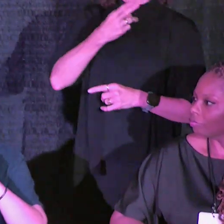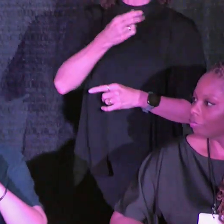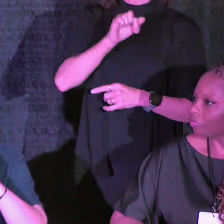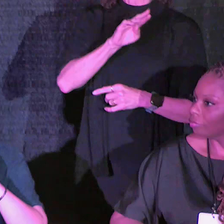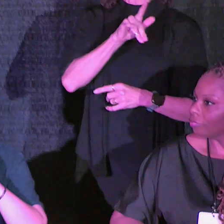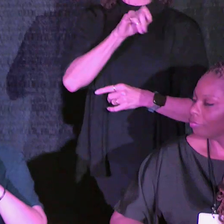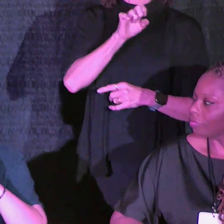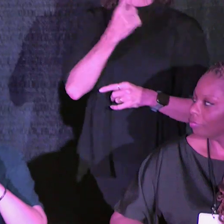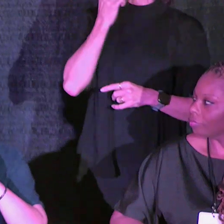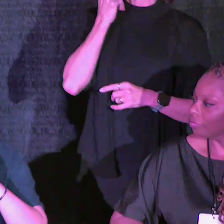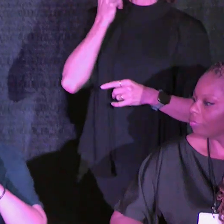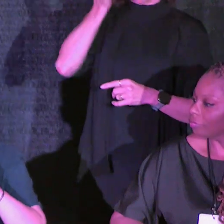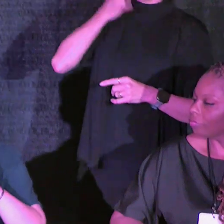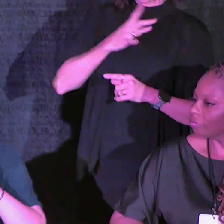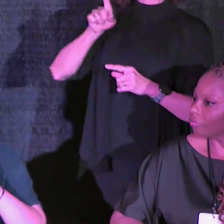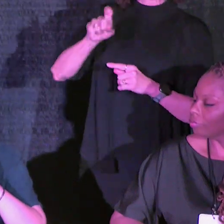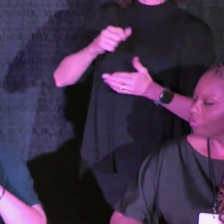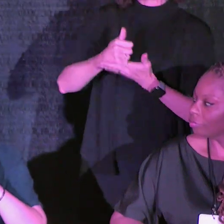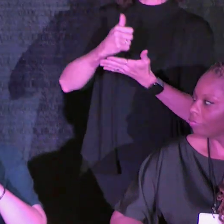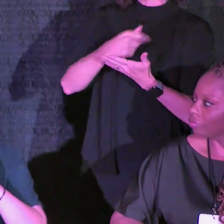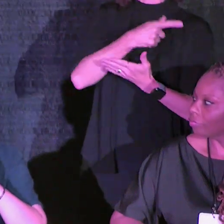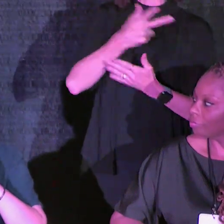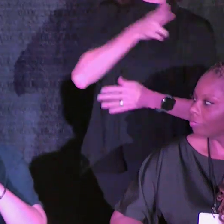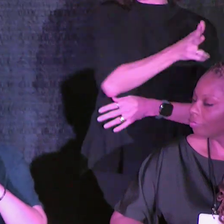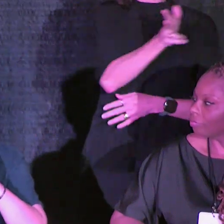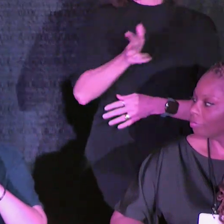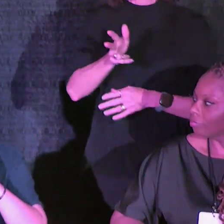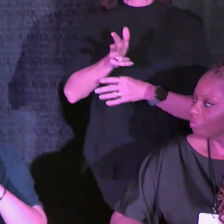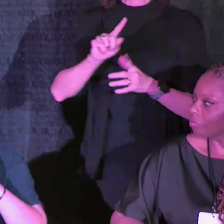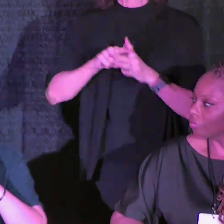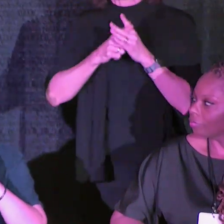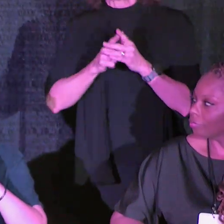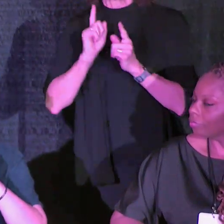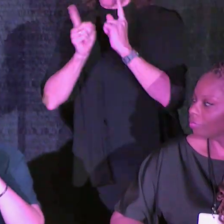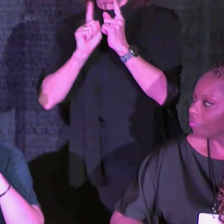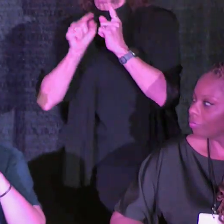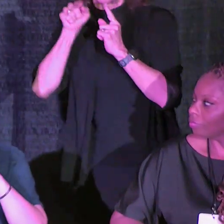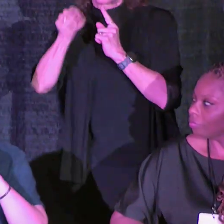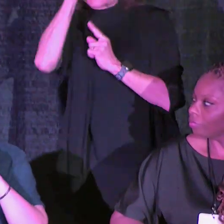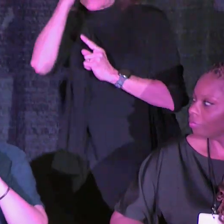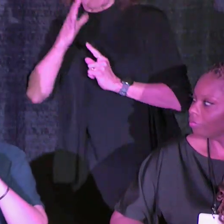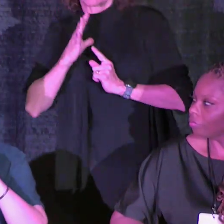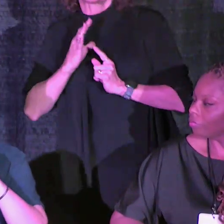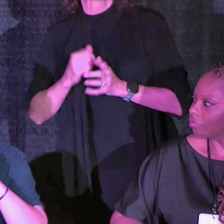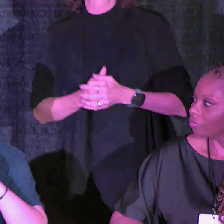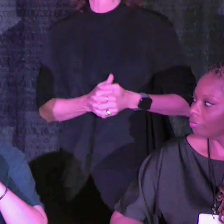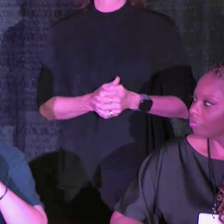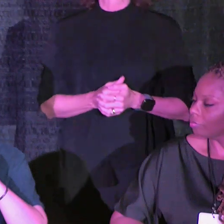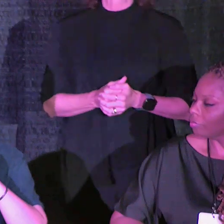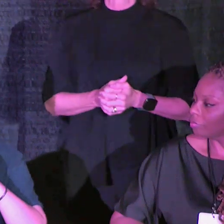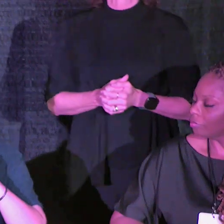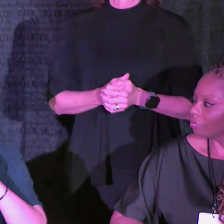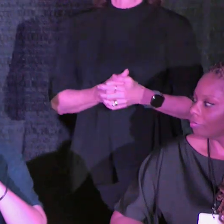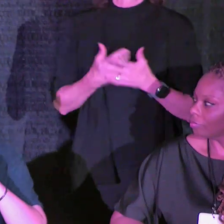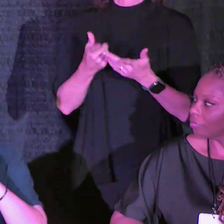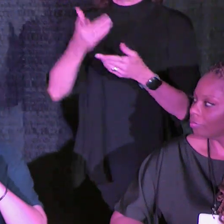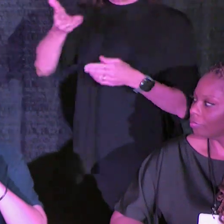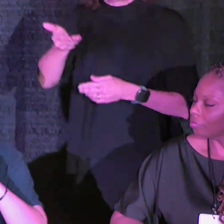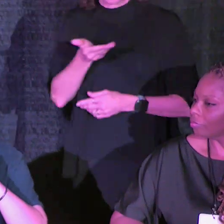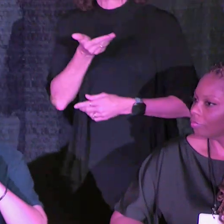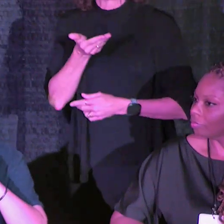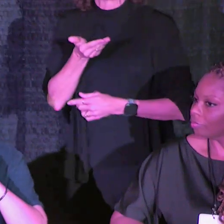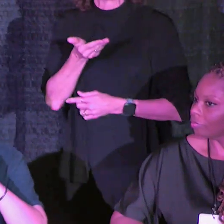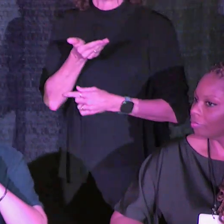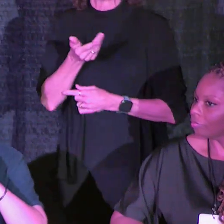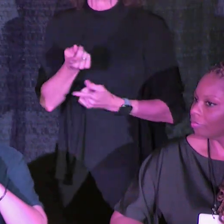guy who needed assistance, and so she pulled over and started talking to him and struck up a conversation and ended up inviting him